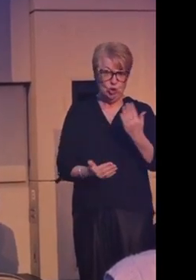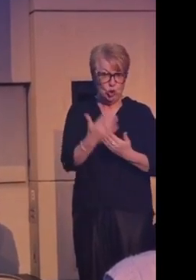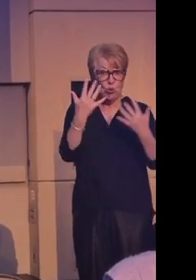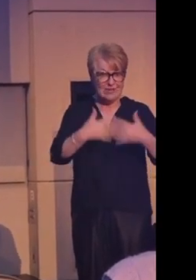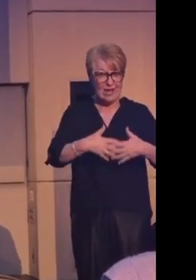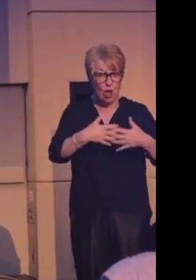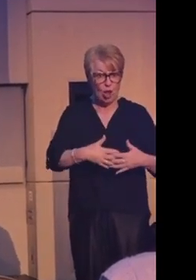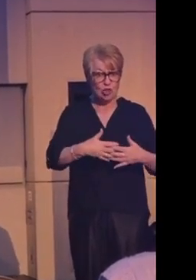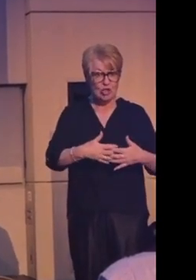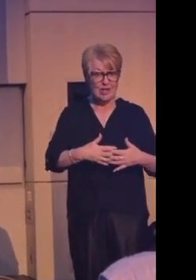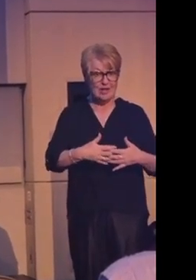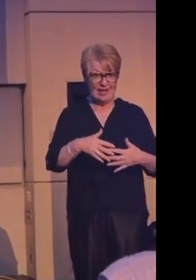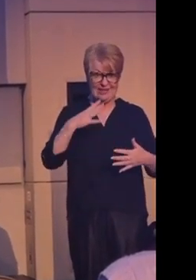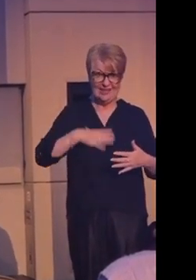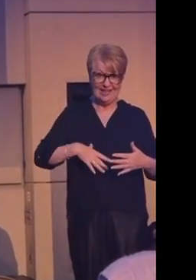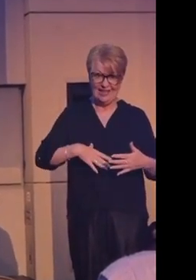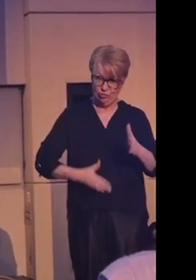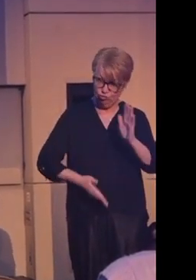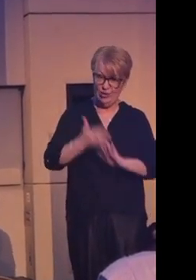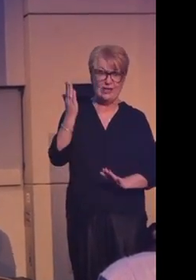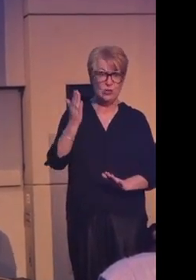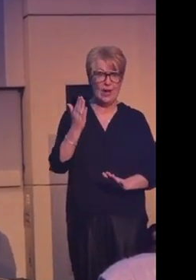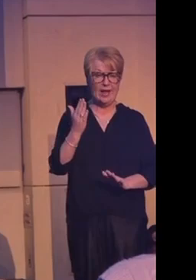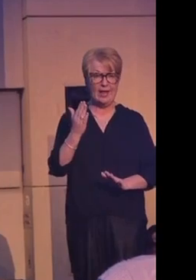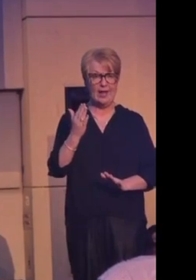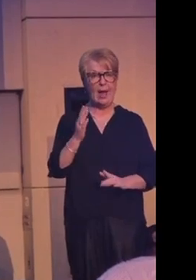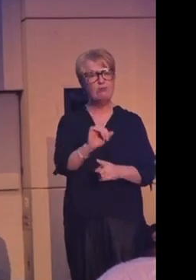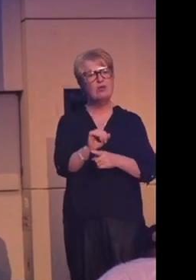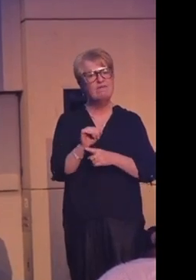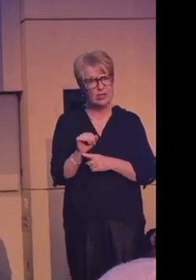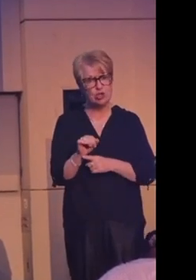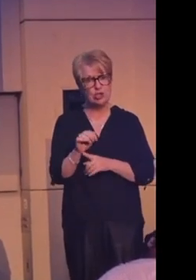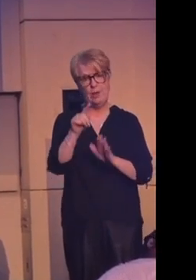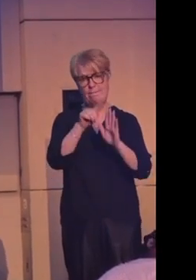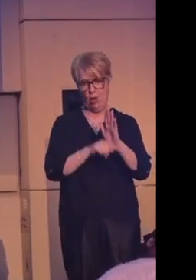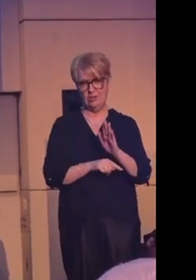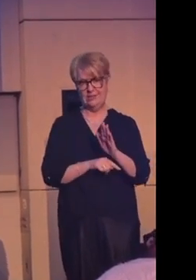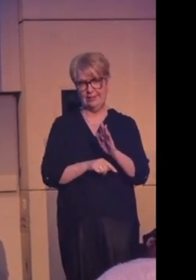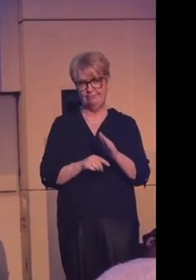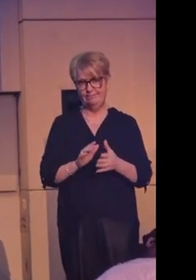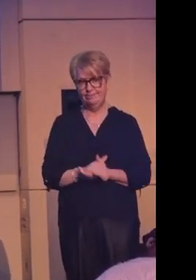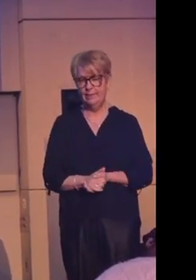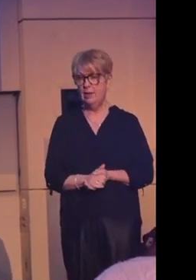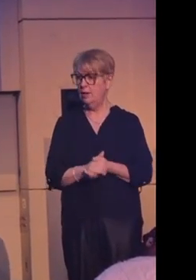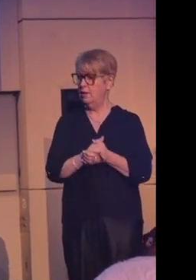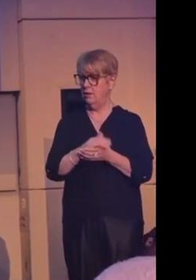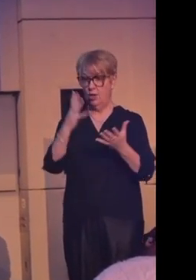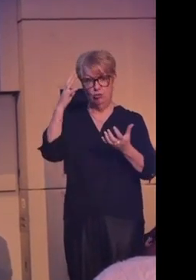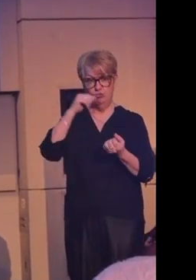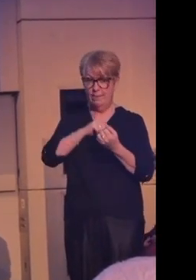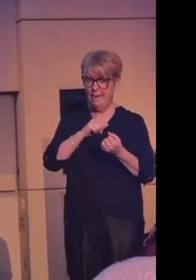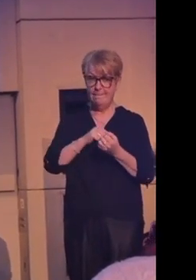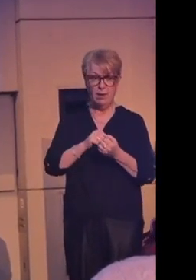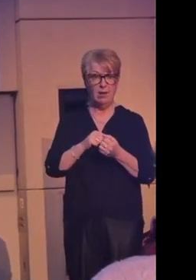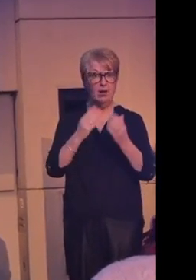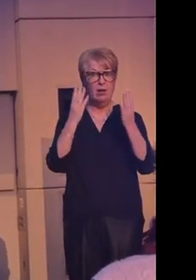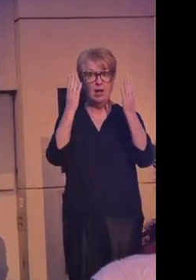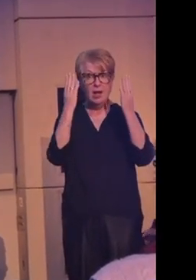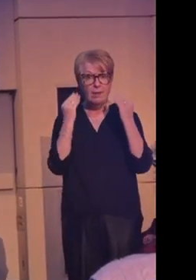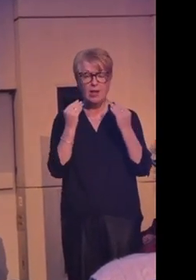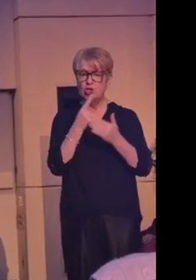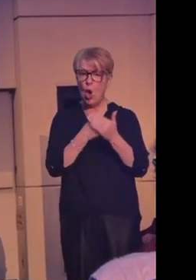looking at noise reduction prevention policy. We have to remember that hearing impairment is not just a health issue.